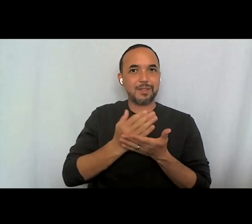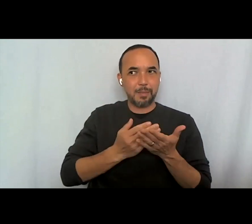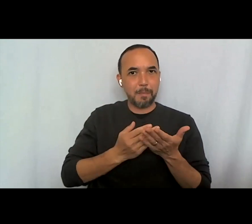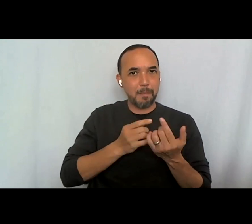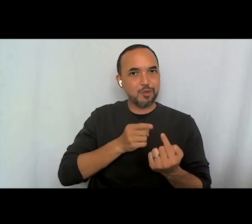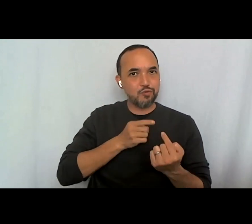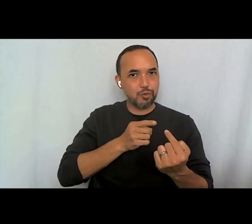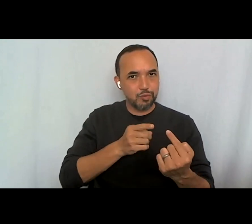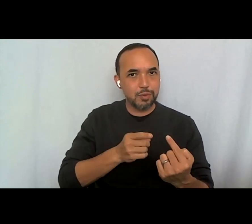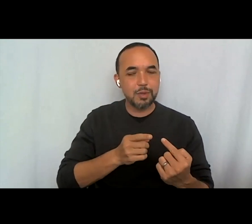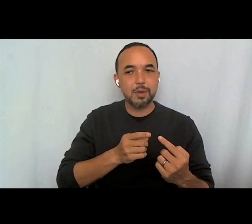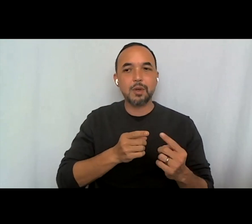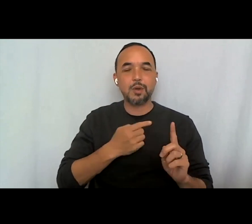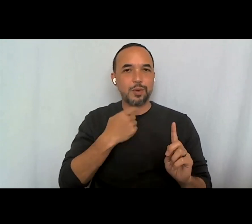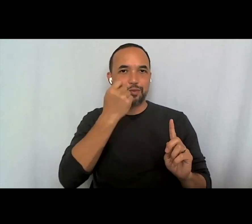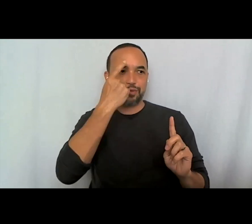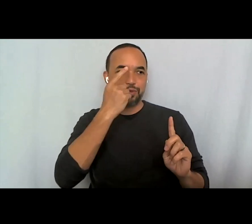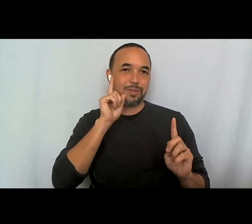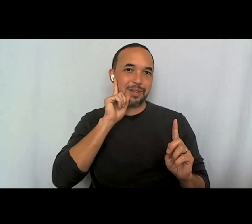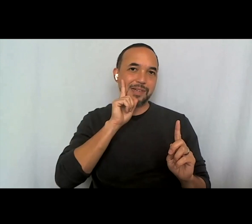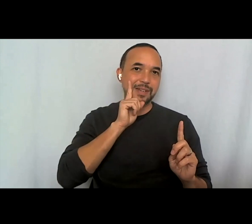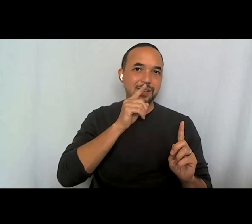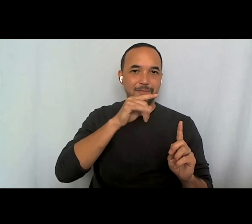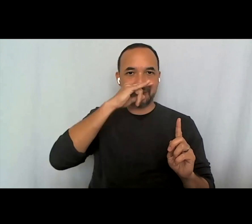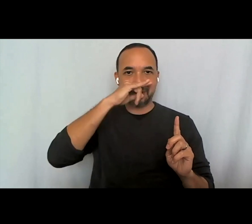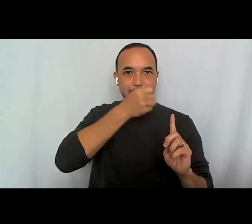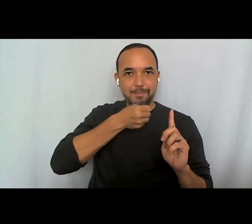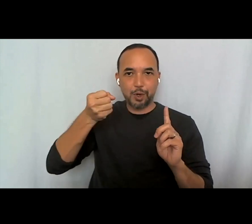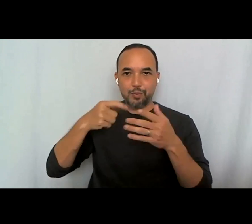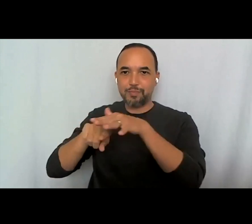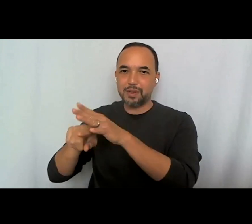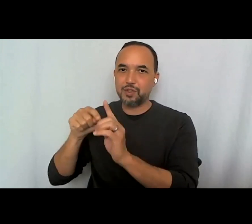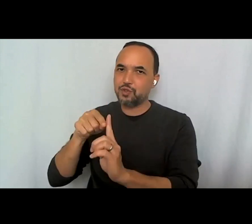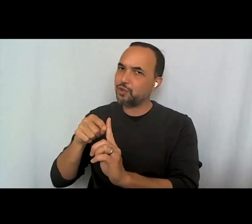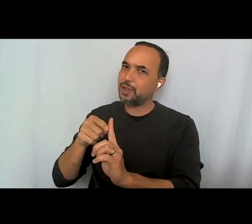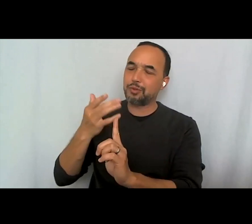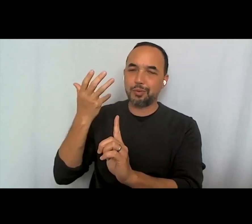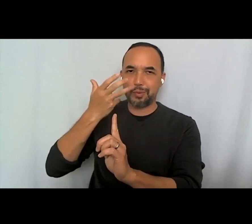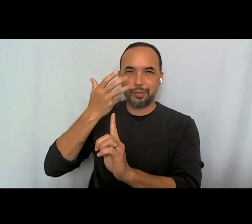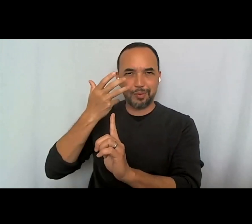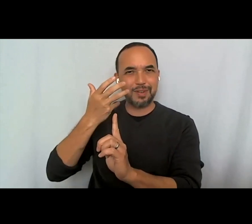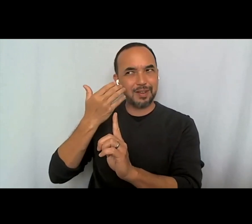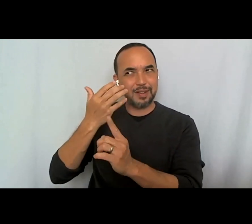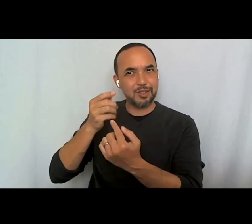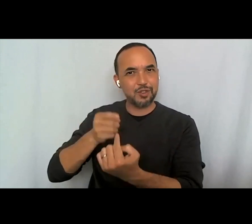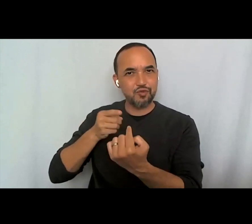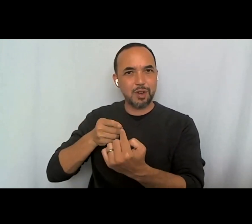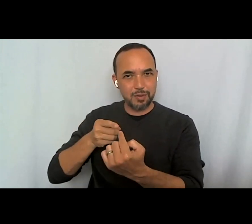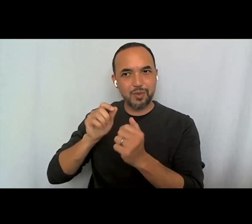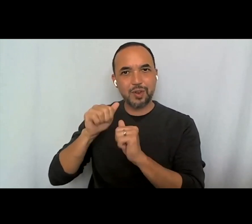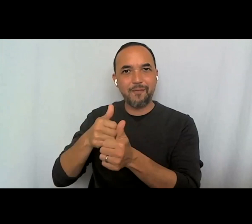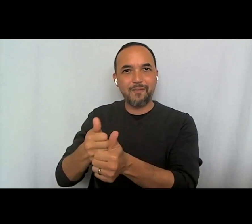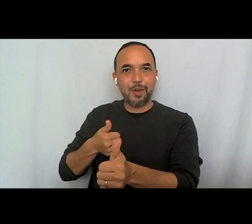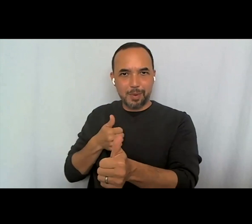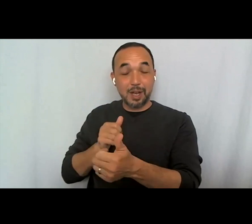in mainstream environments. And there's a higher chance of falling behind or having social issues.